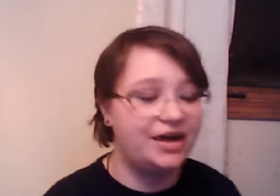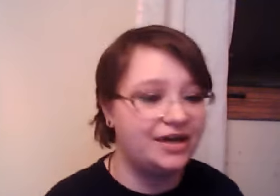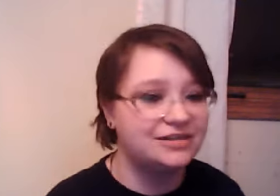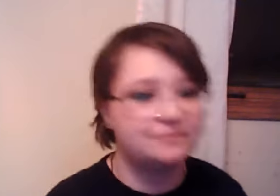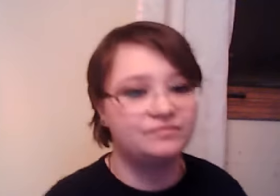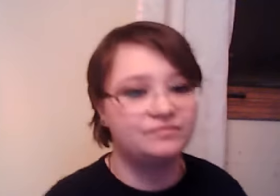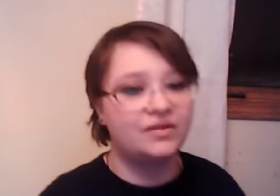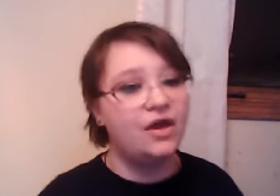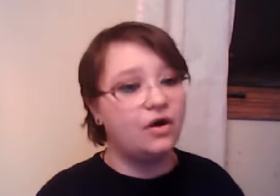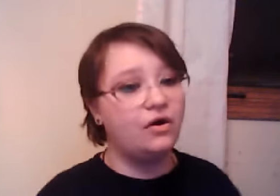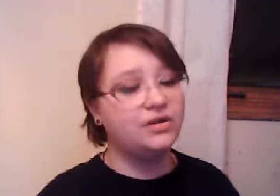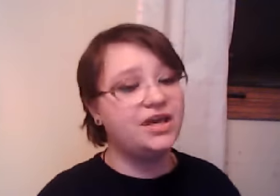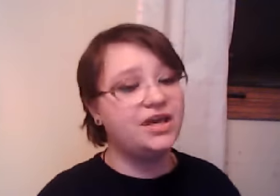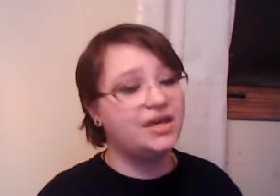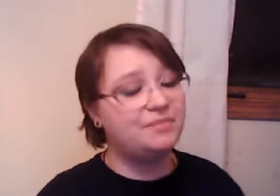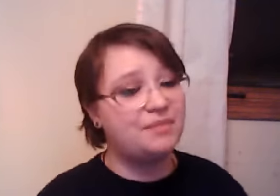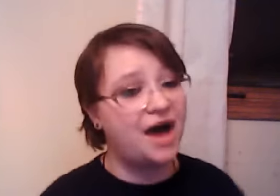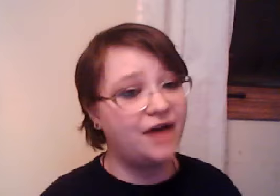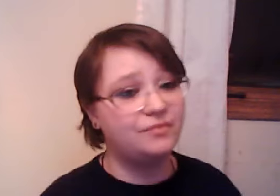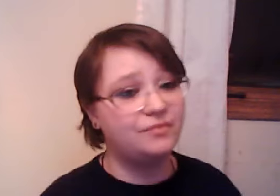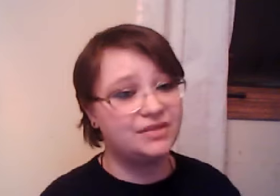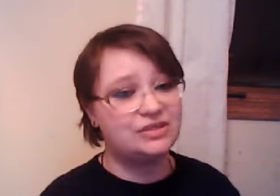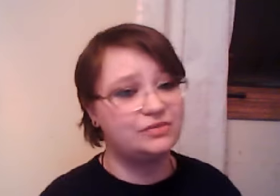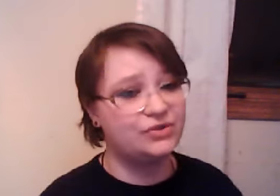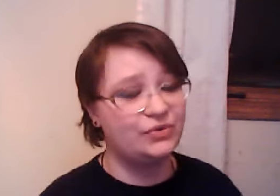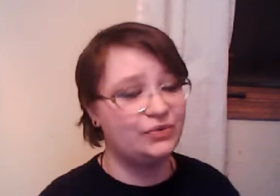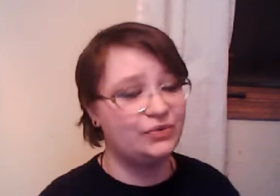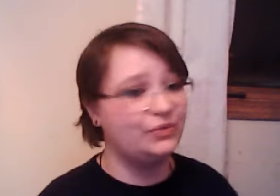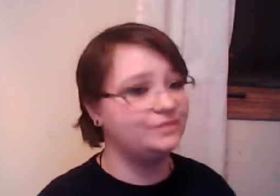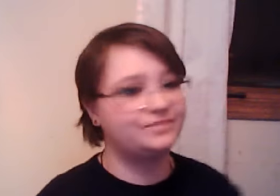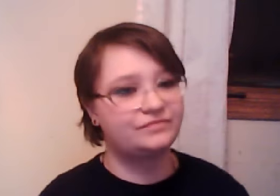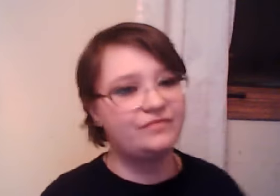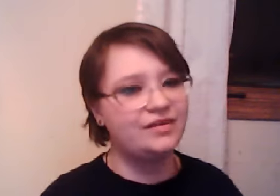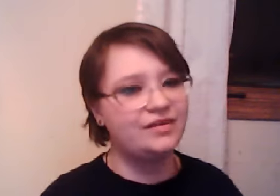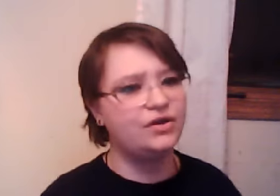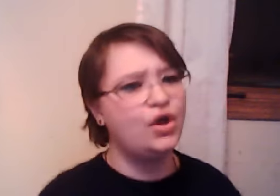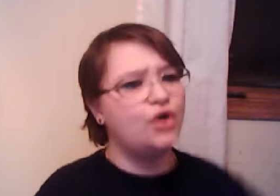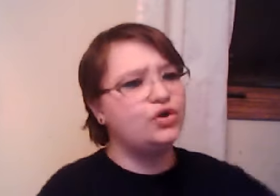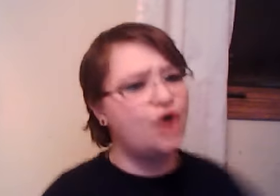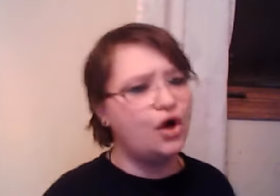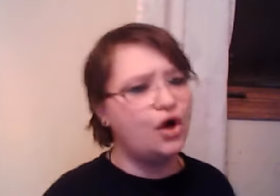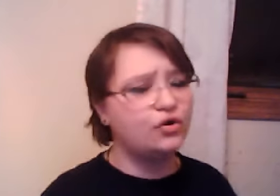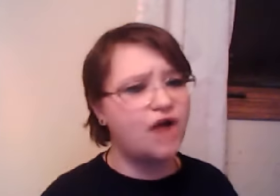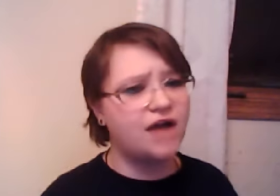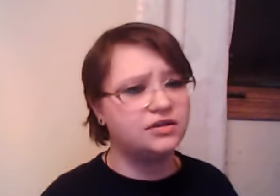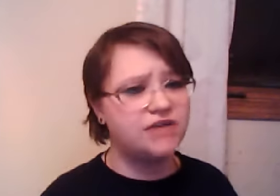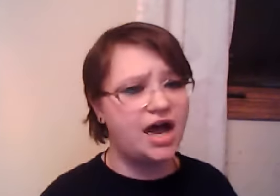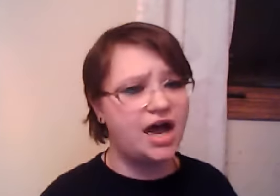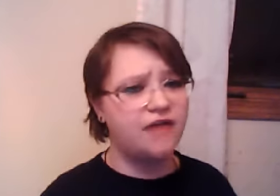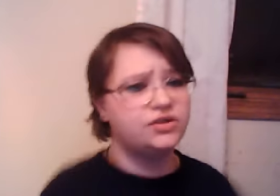Christmas. Only a hippopotamus will do. No crocodiles